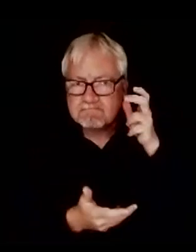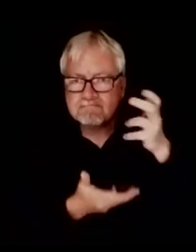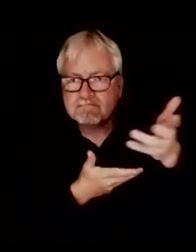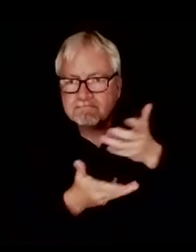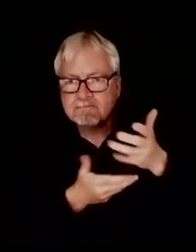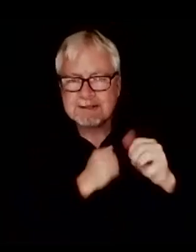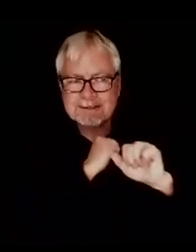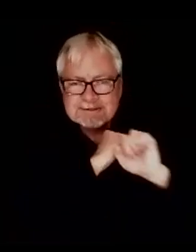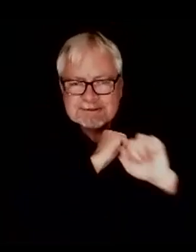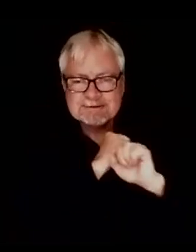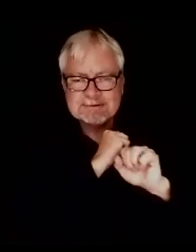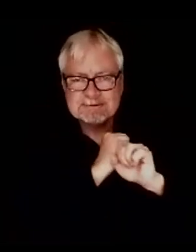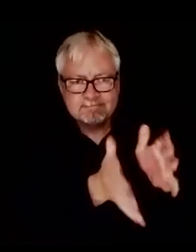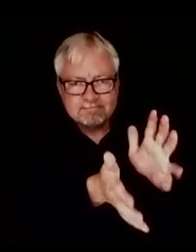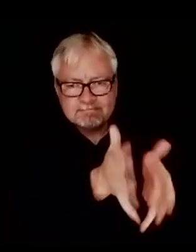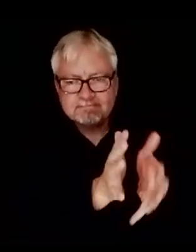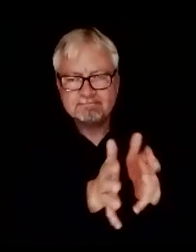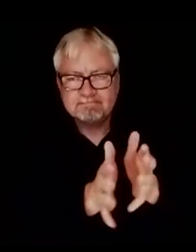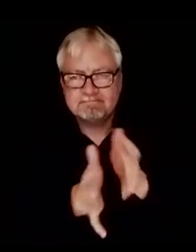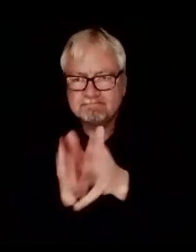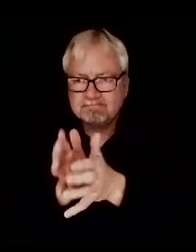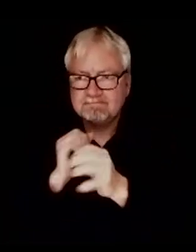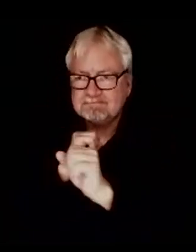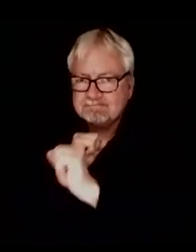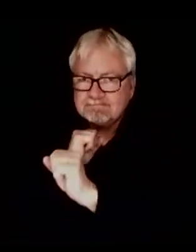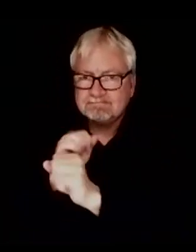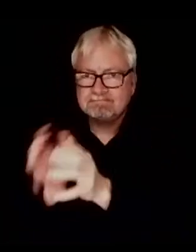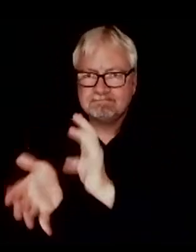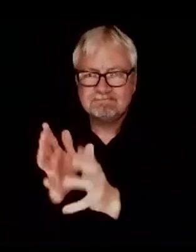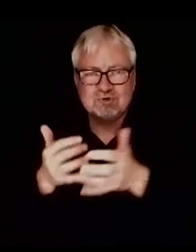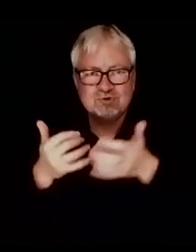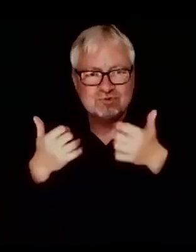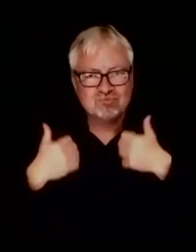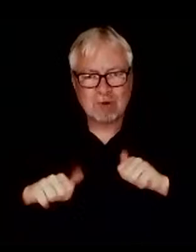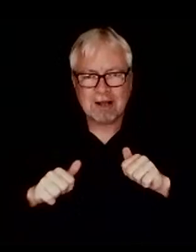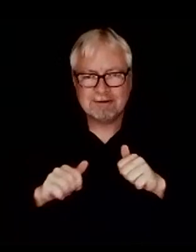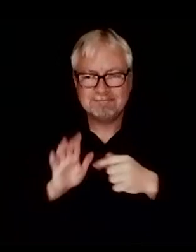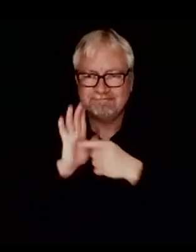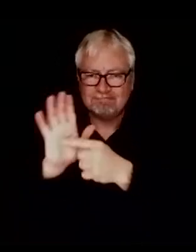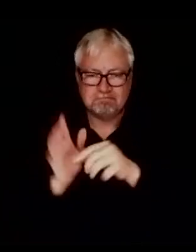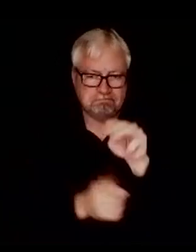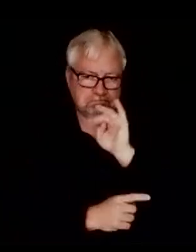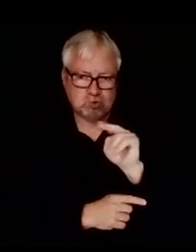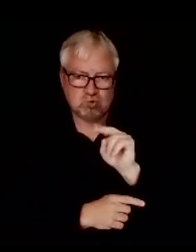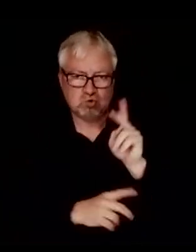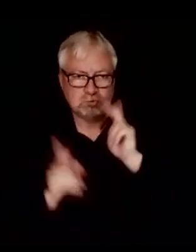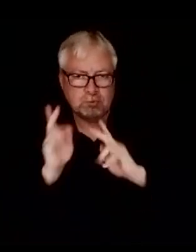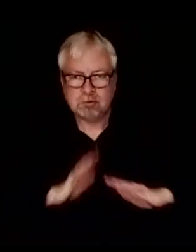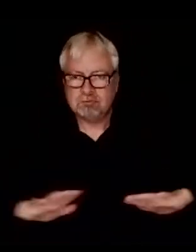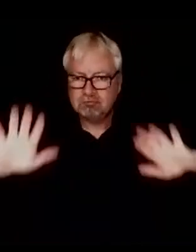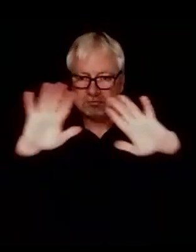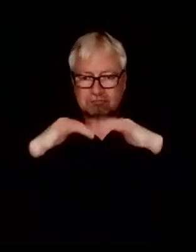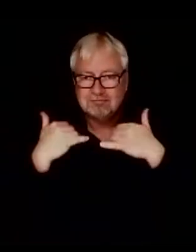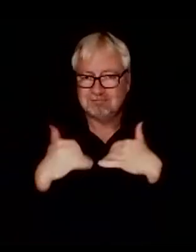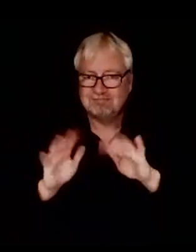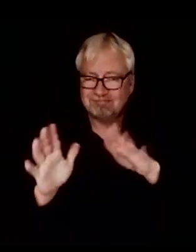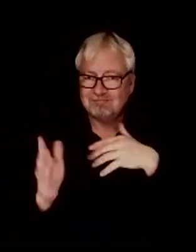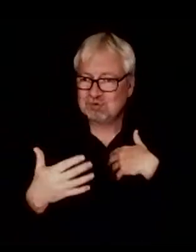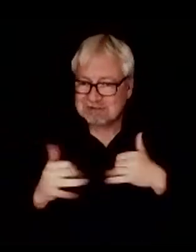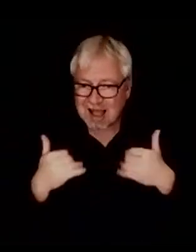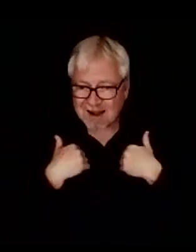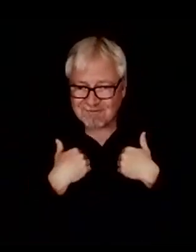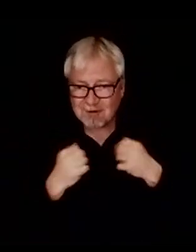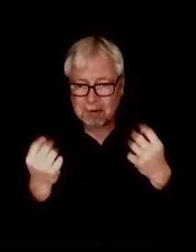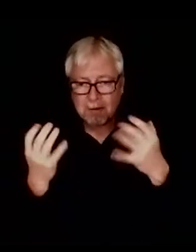for Minnesotans that we are still in a vulnerable situation here with regard to the pandemic